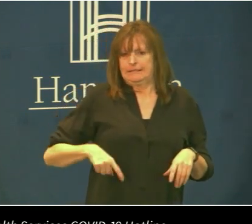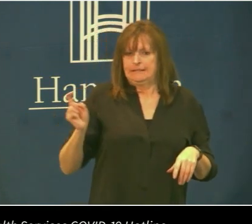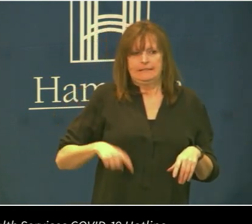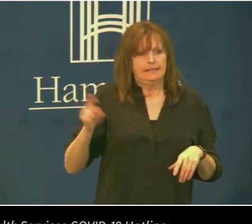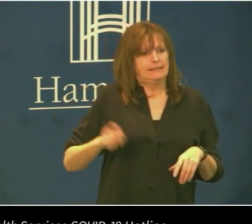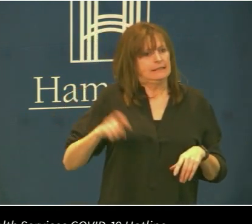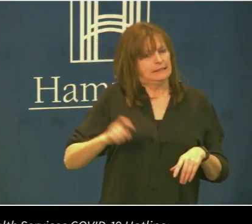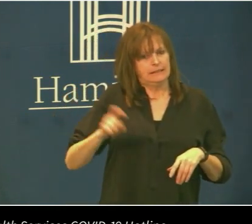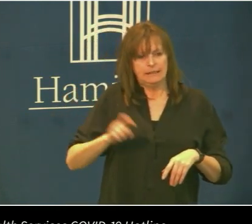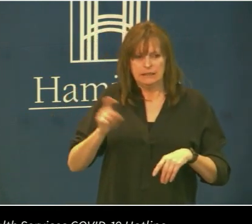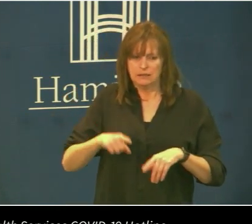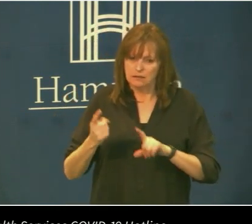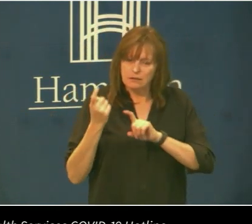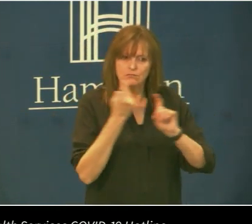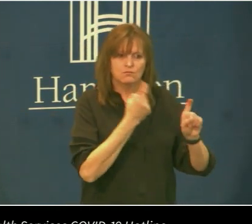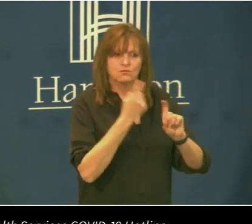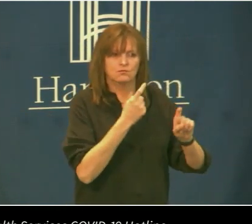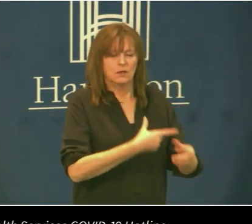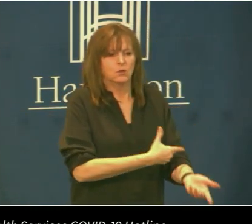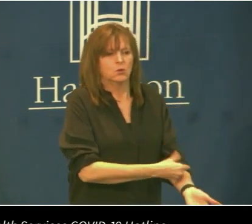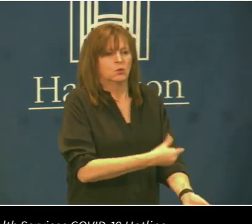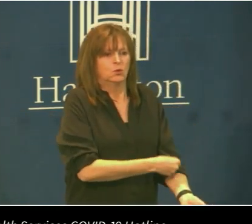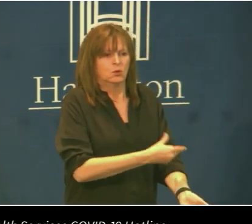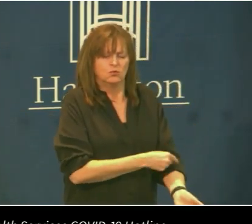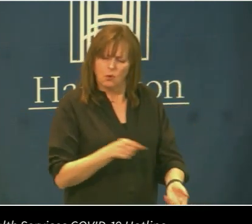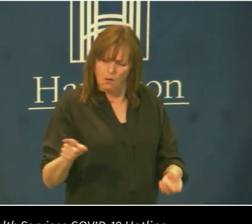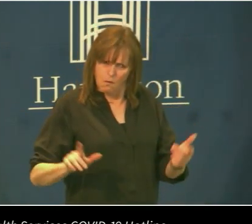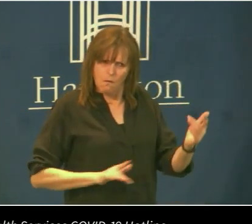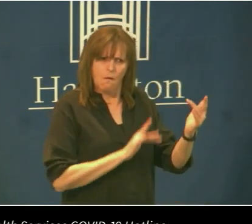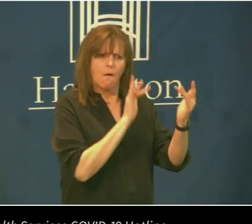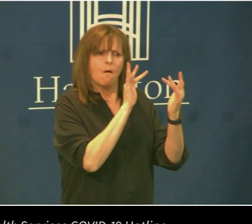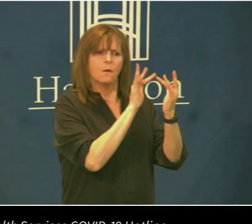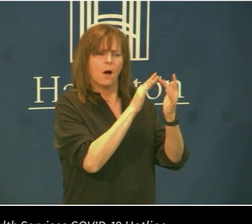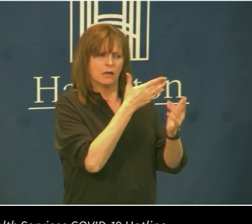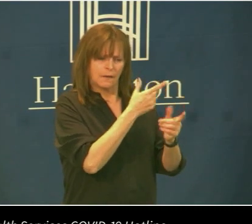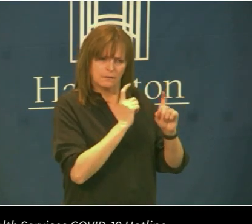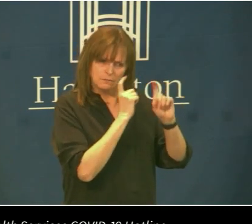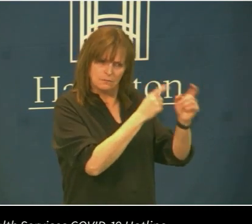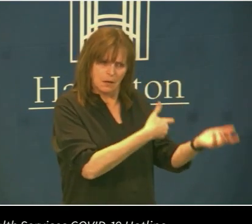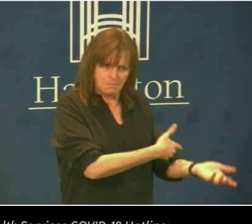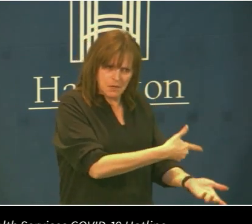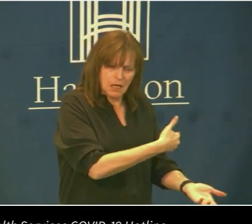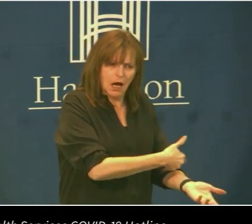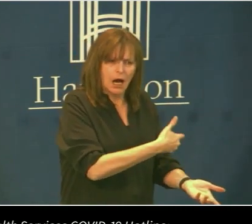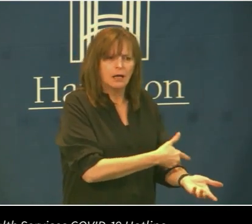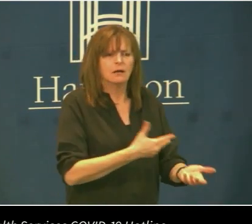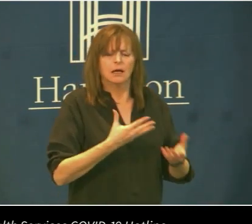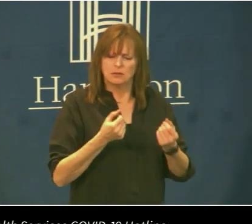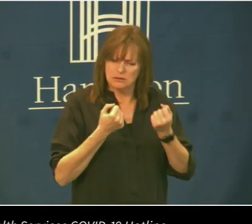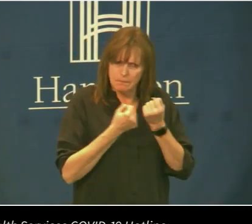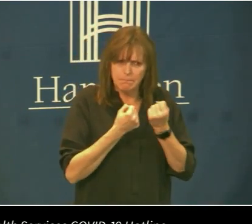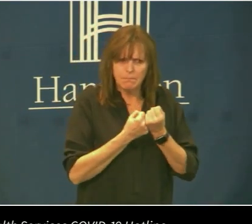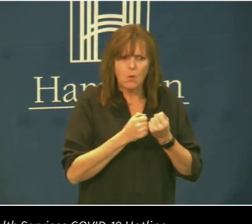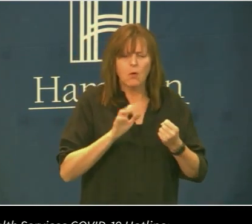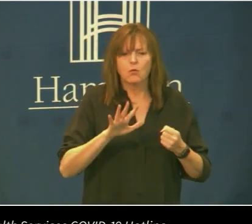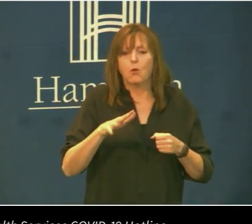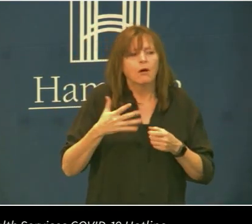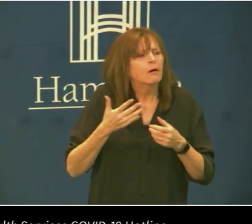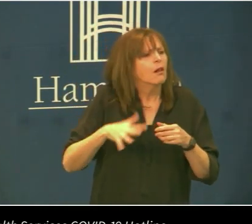being collected the way it has been done in the past. Continue to support your local shops and restaurants and other locations that are